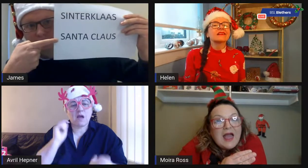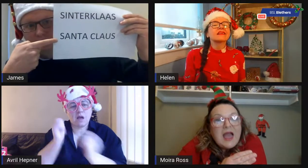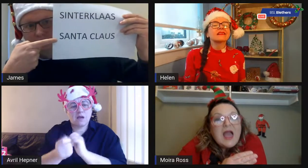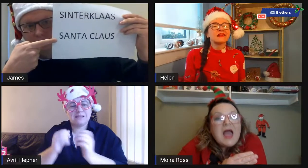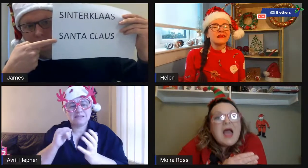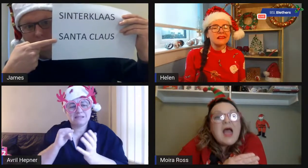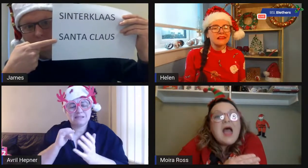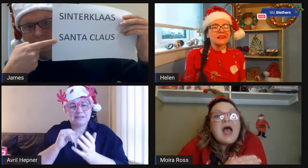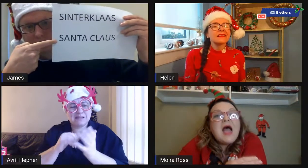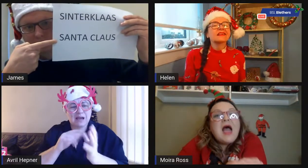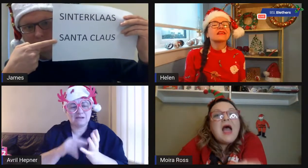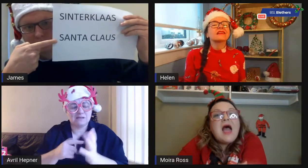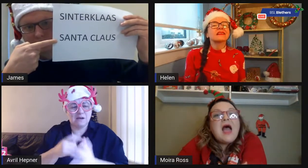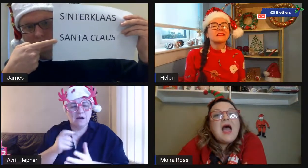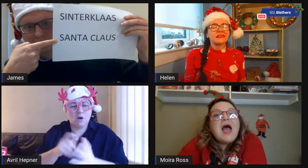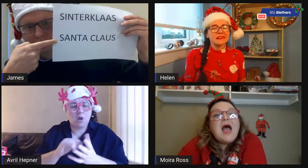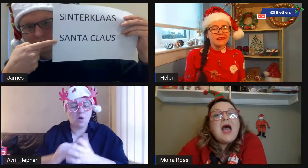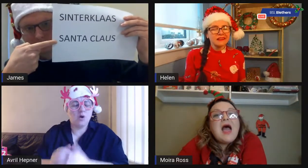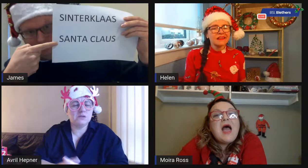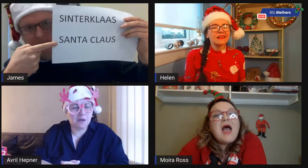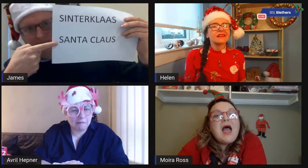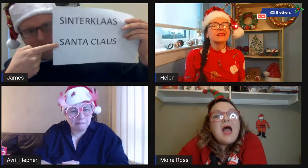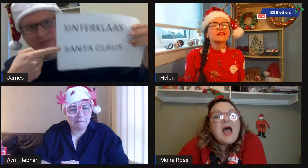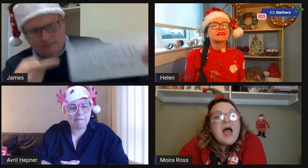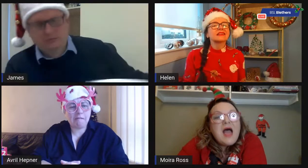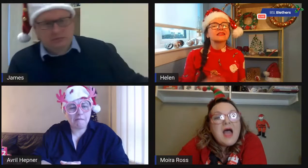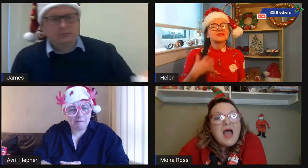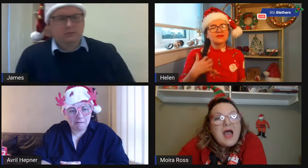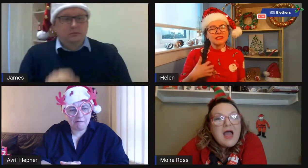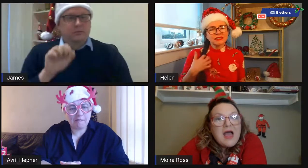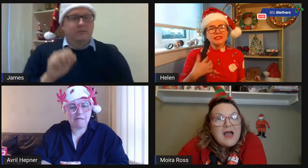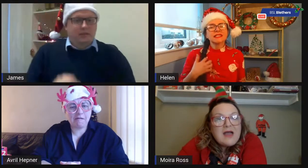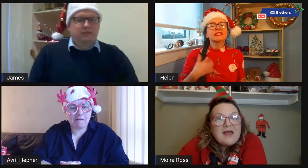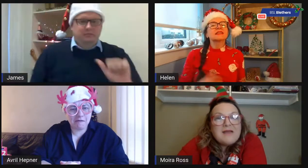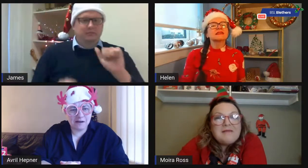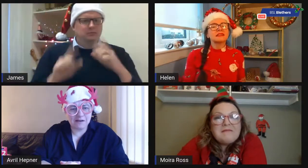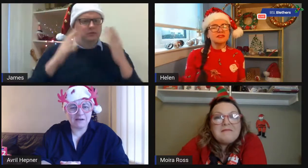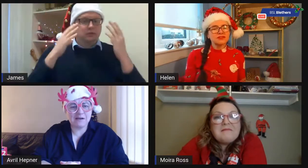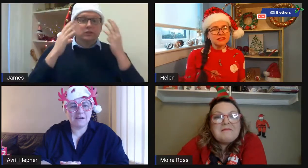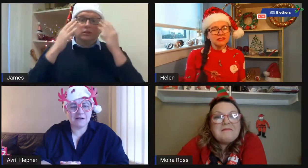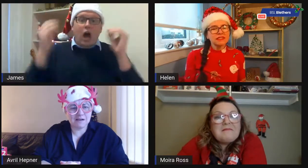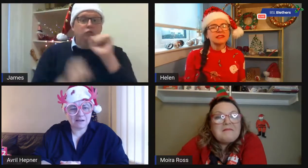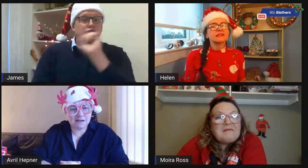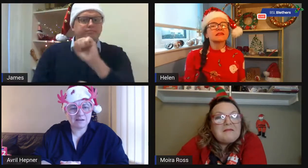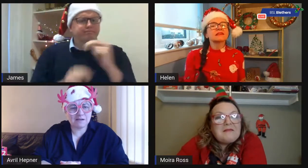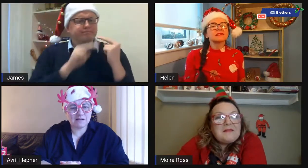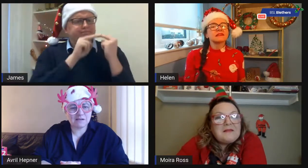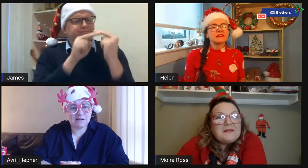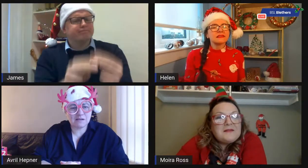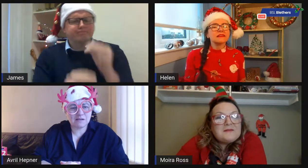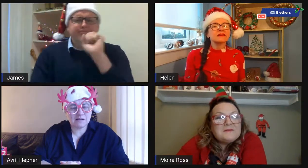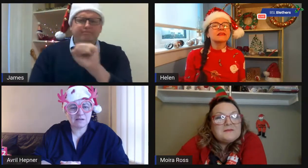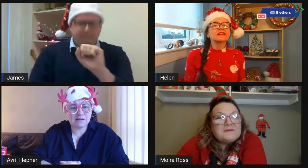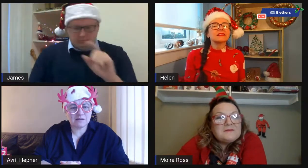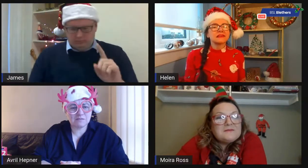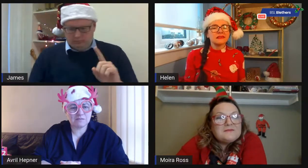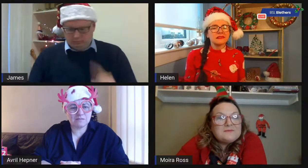Sinterklaas became Santa really? Claus. It just Santa Claus? changed. Interesting. The